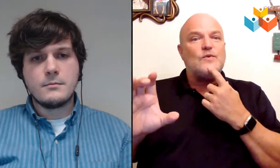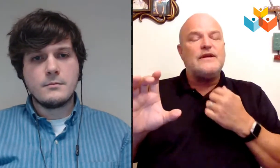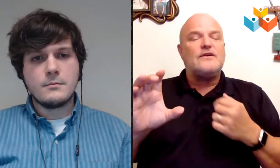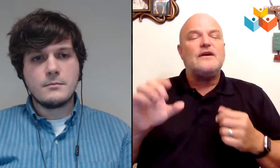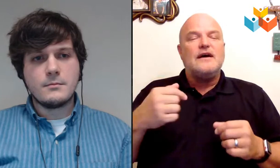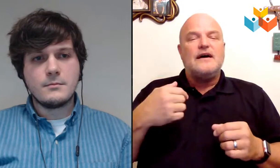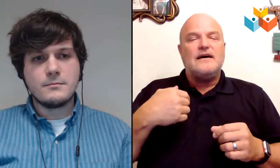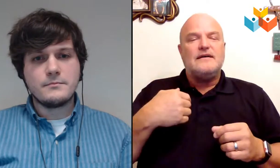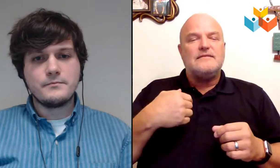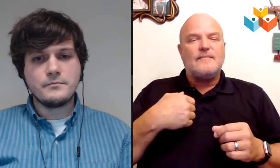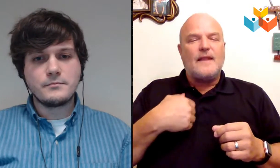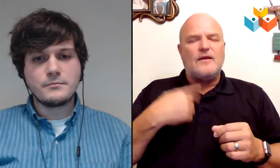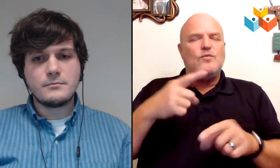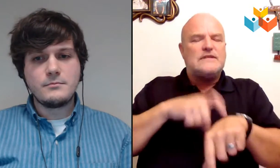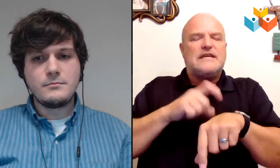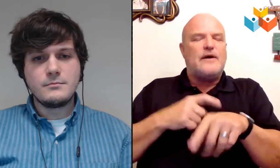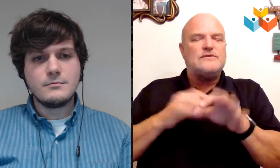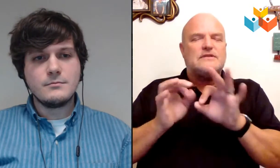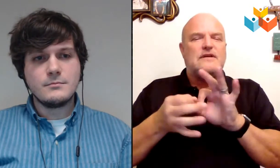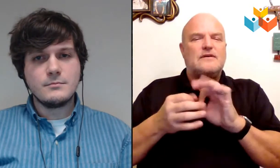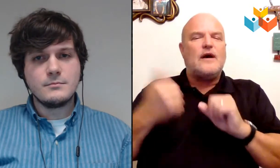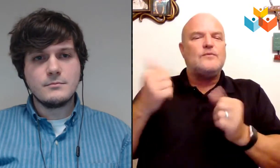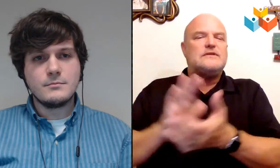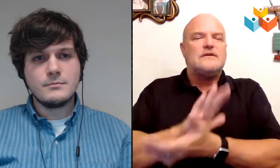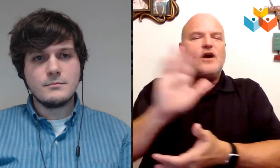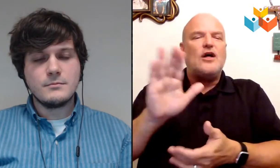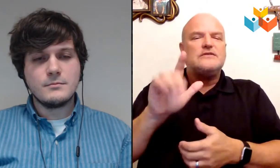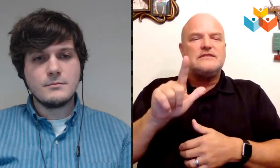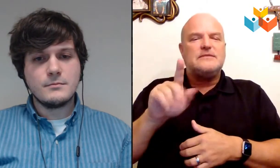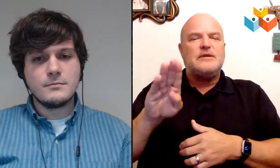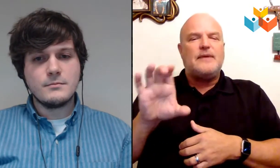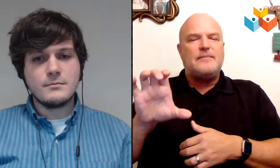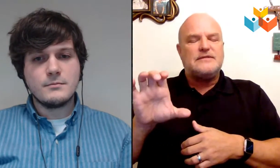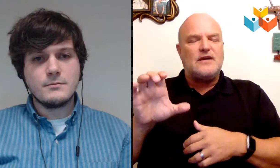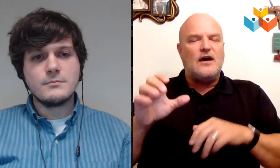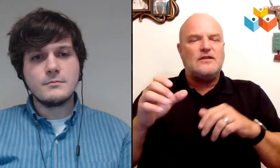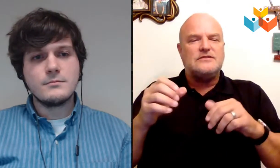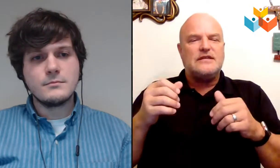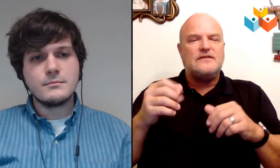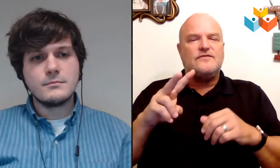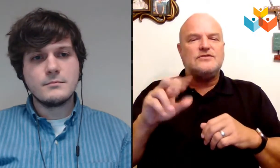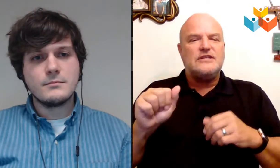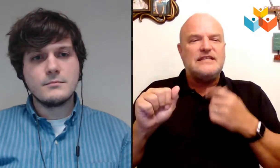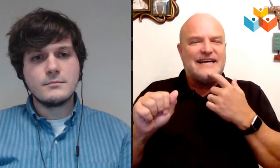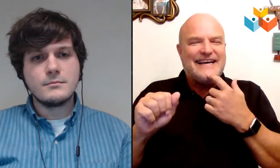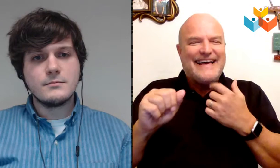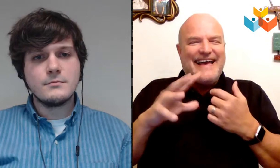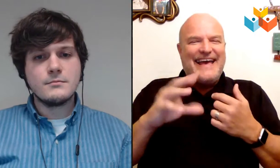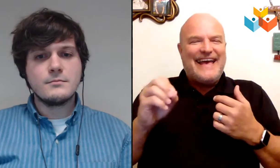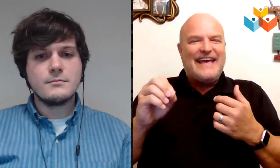a career. One time I went to college at Liberty Baptist College in